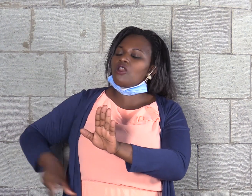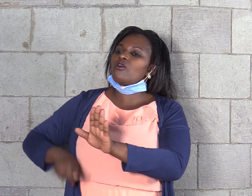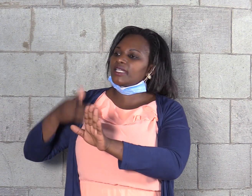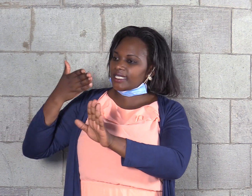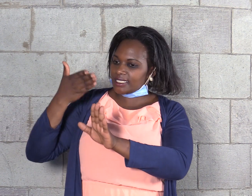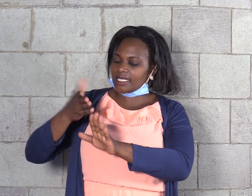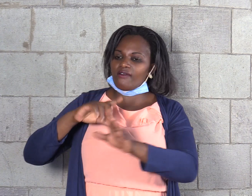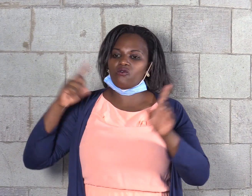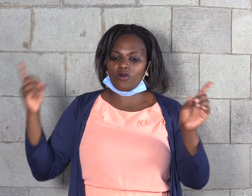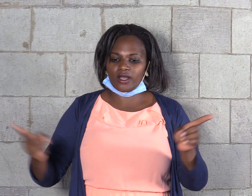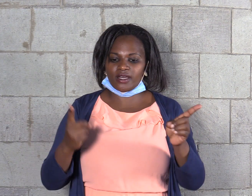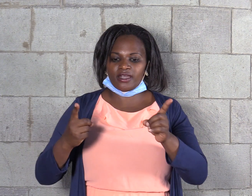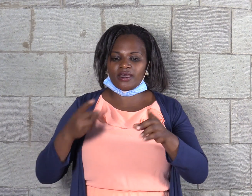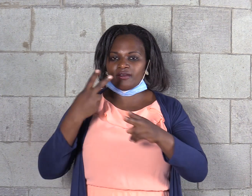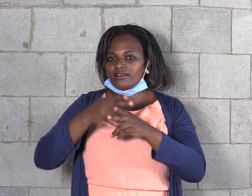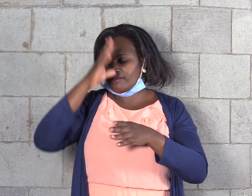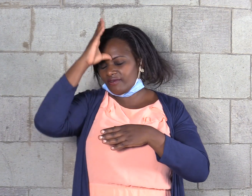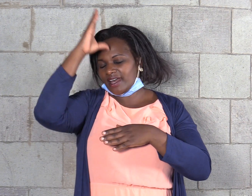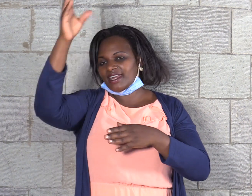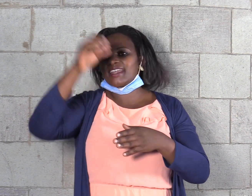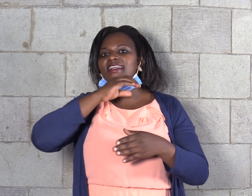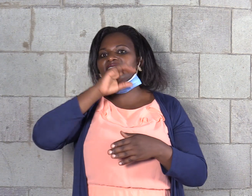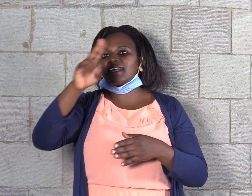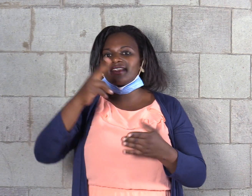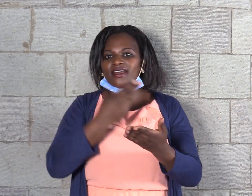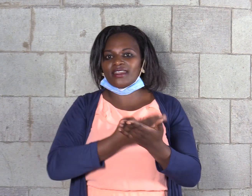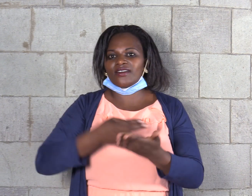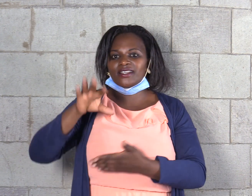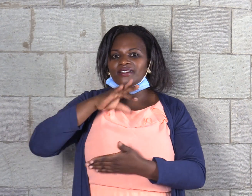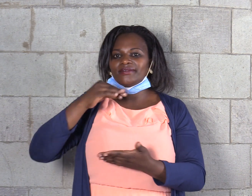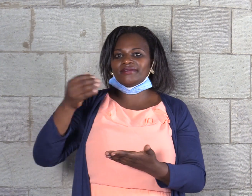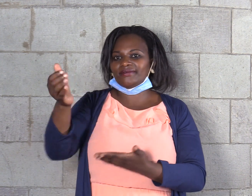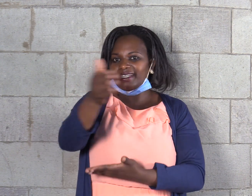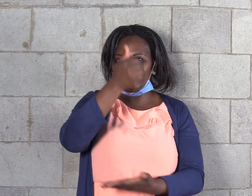shepherd. In the name of the Father, the Son, and the Holy Spirit. Amen.